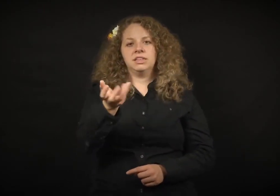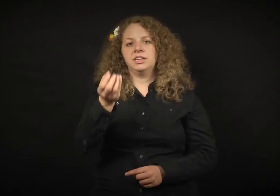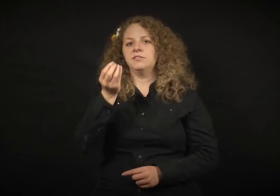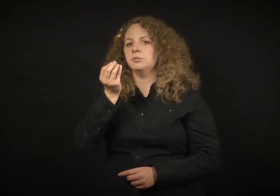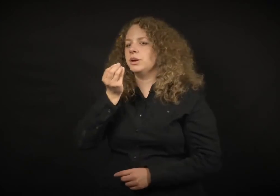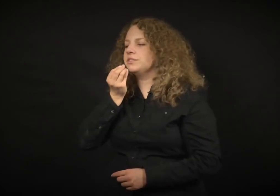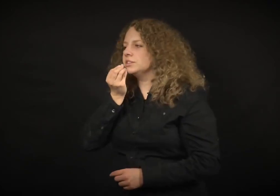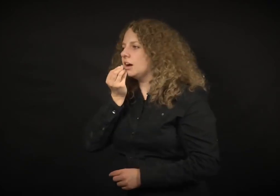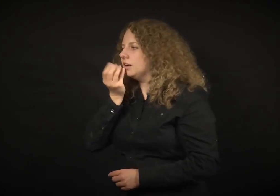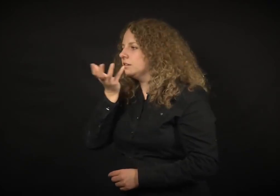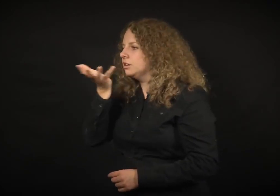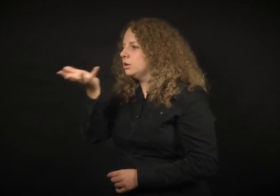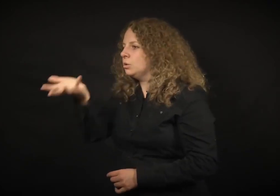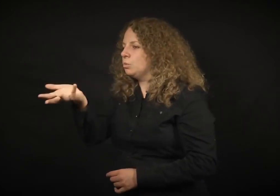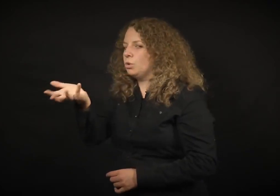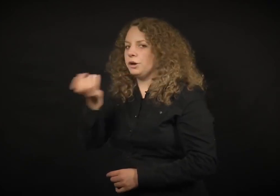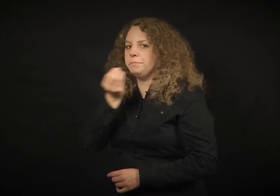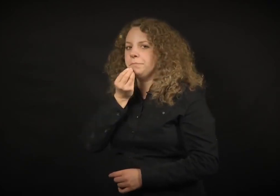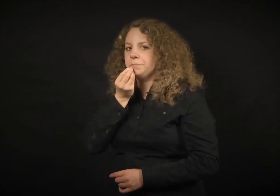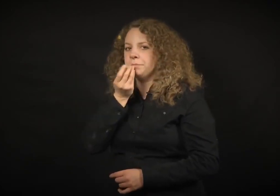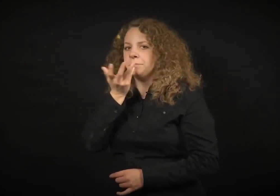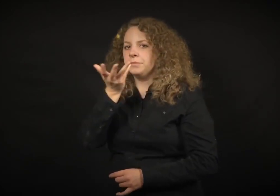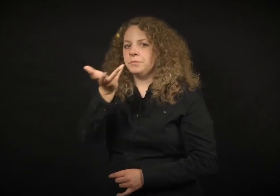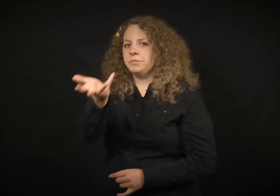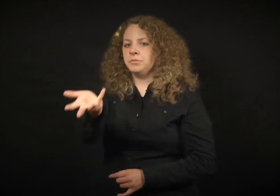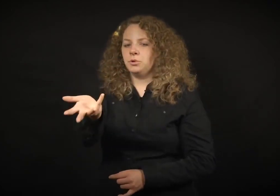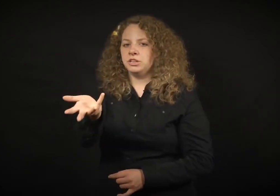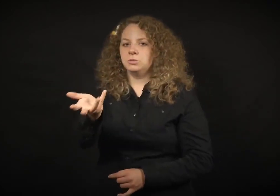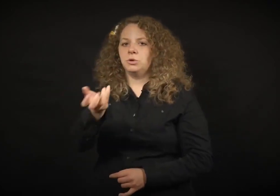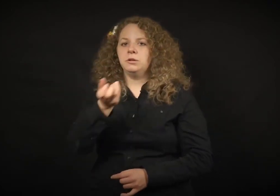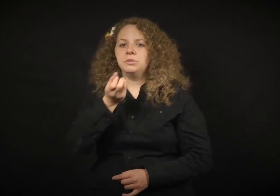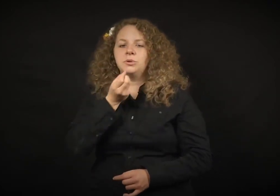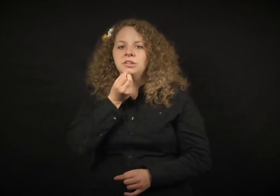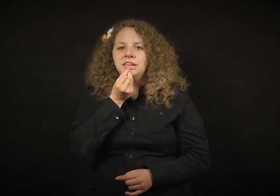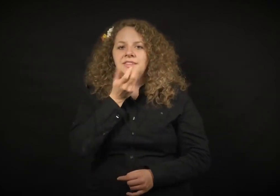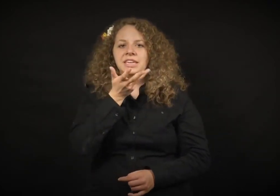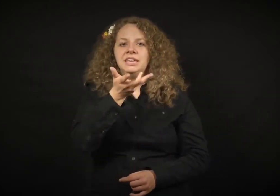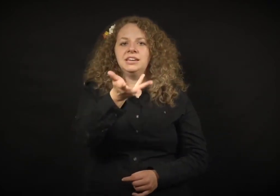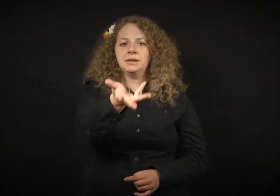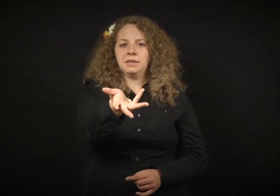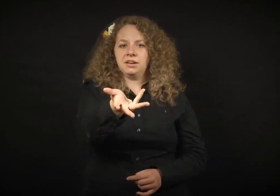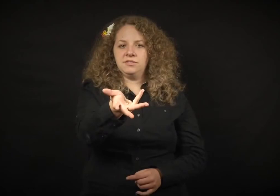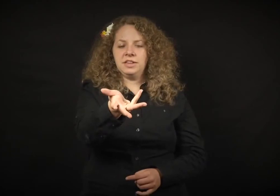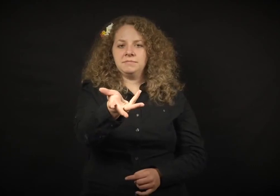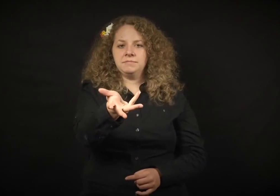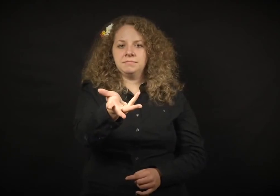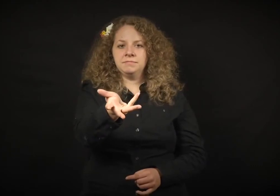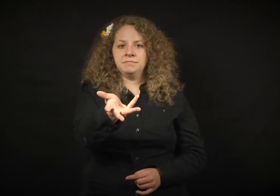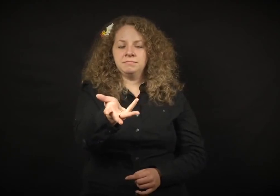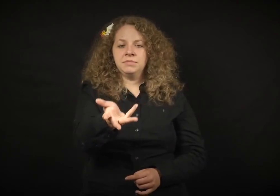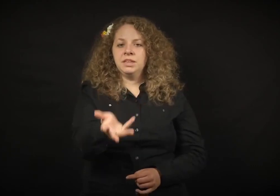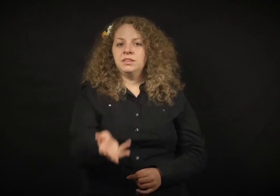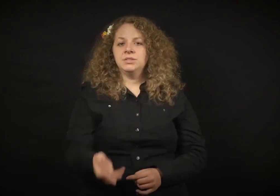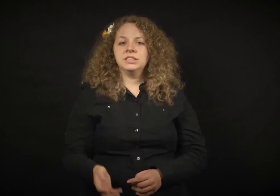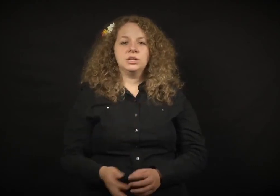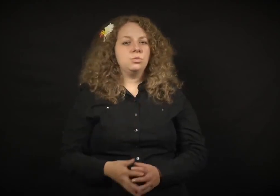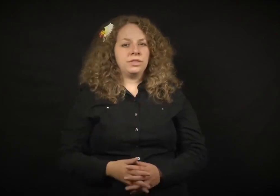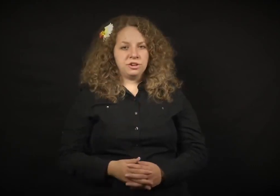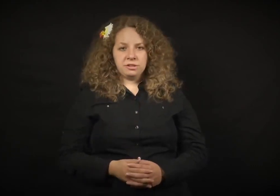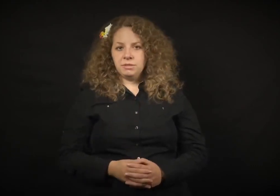think of your breath as hot, warm, or it's warmth or like the heat coming out of it. The sign weather can be